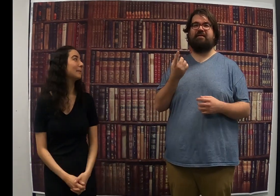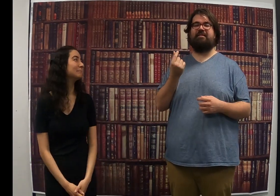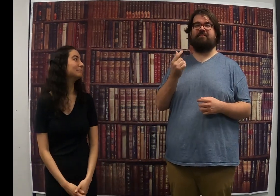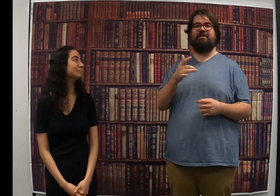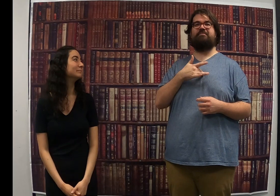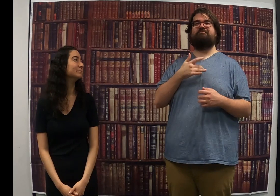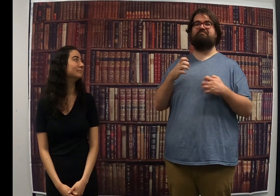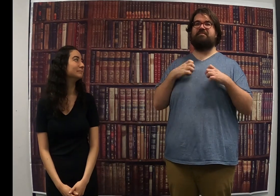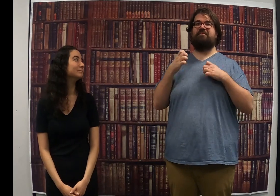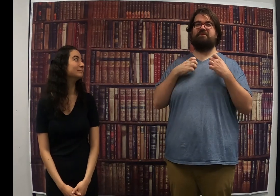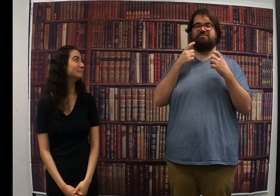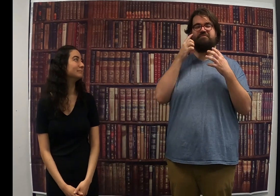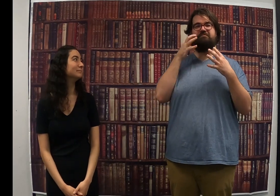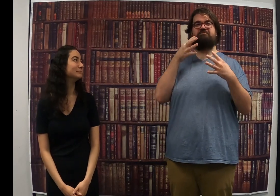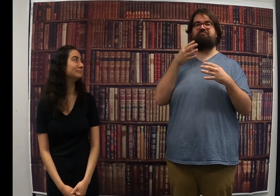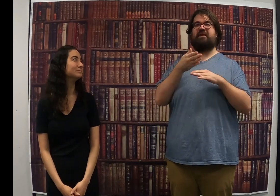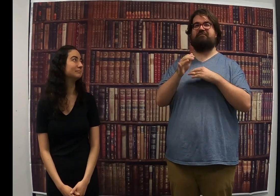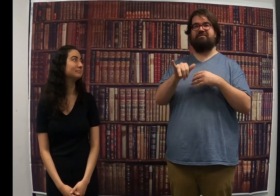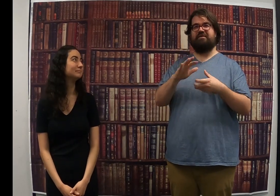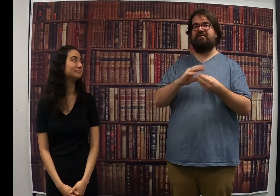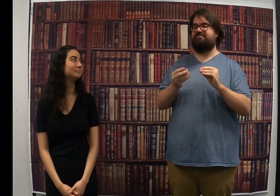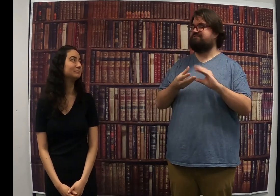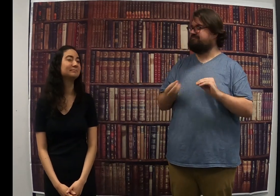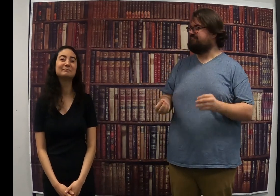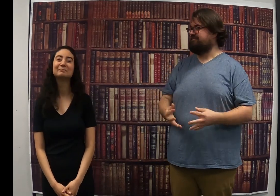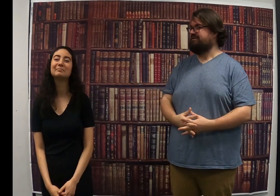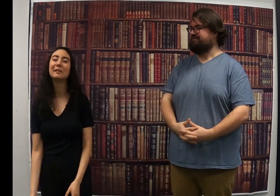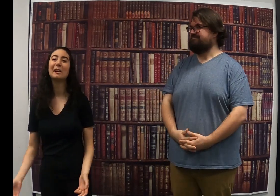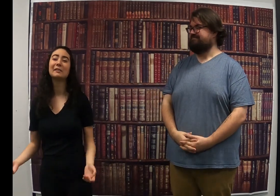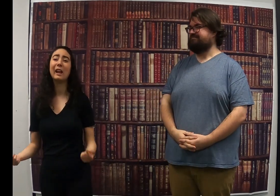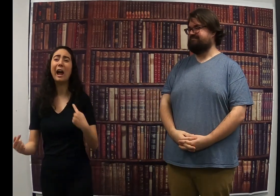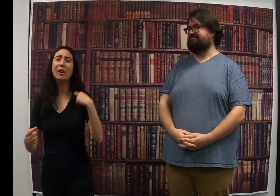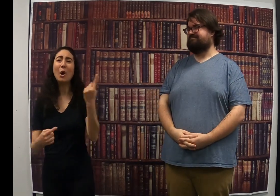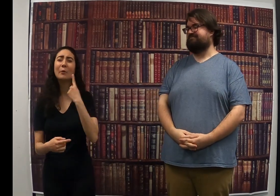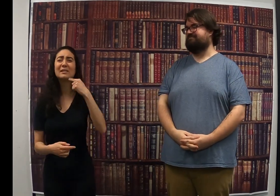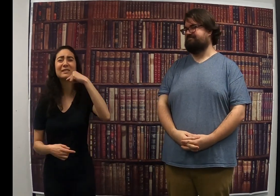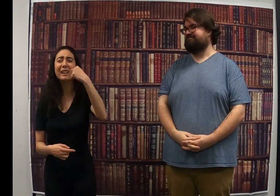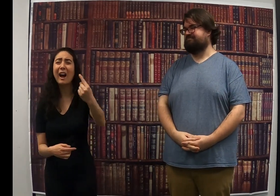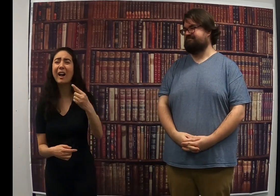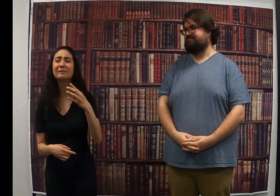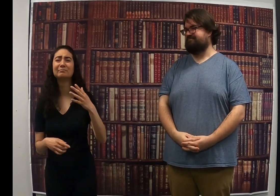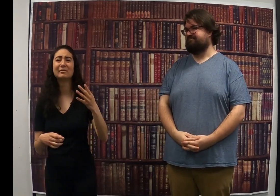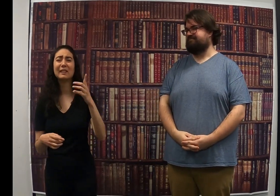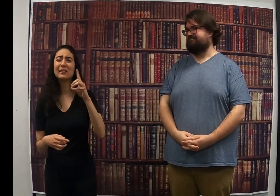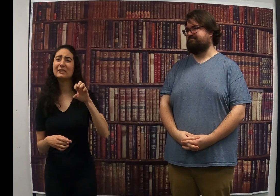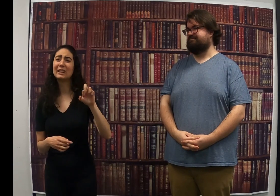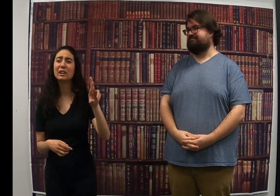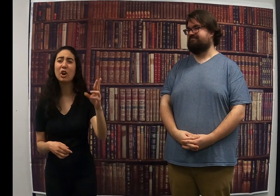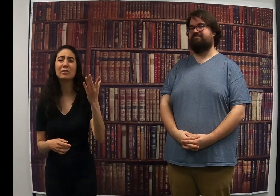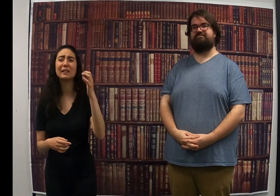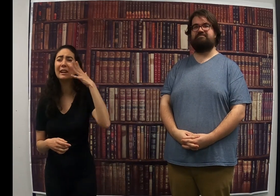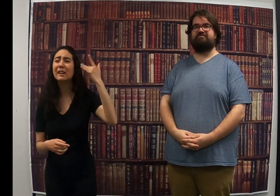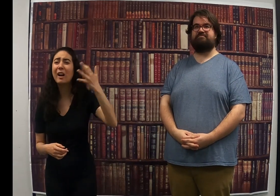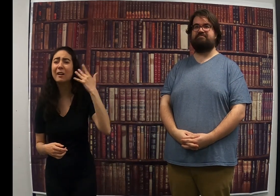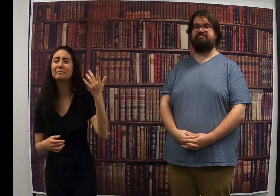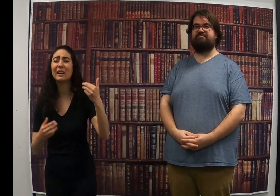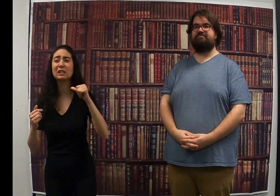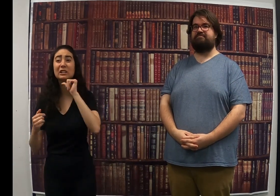I always find myself a bit weepy after that story. Well, I always tell dear Echo not to lament Narcissus